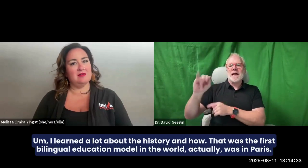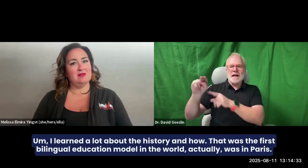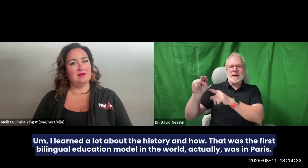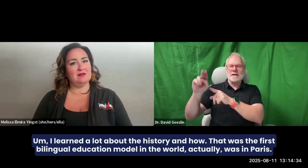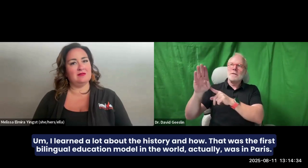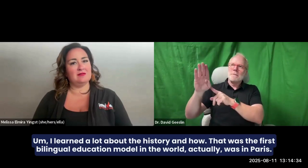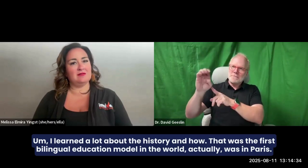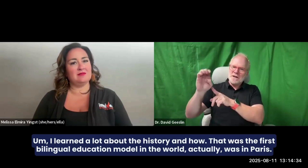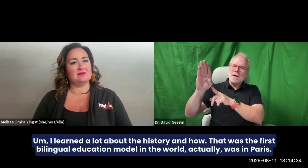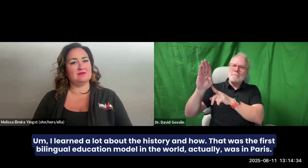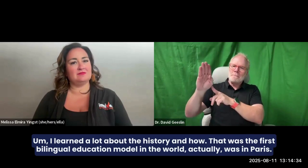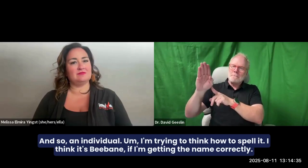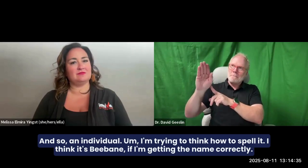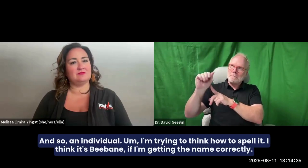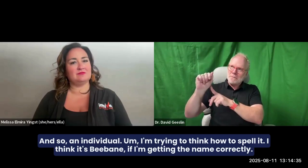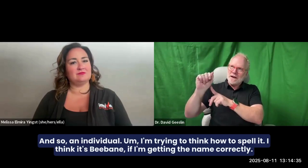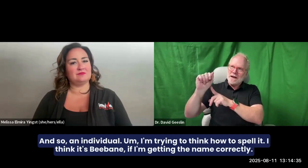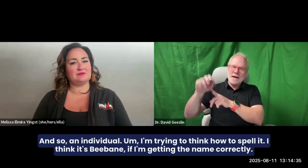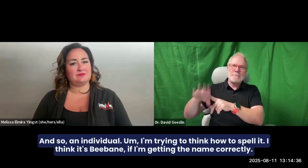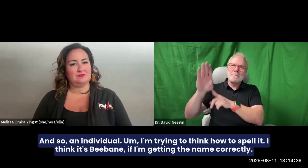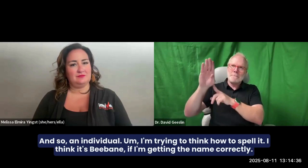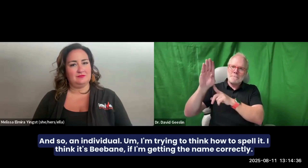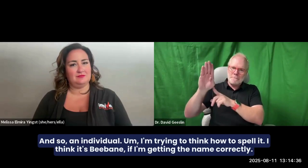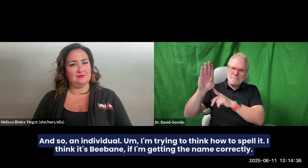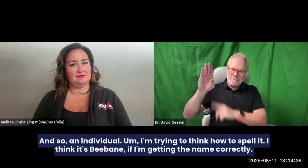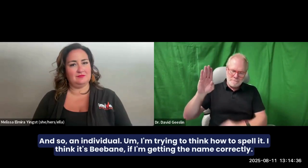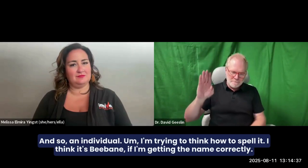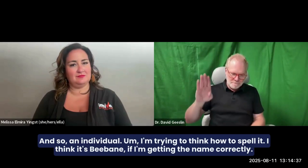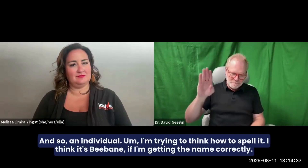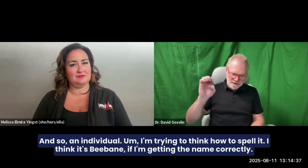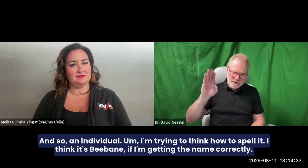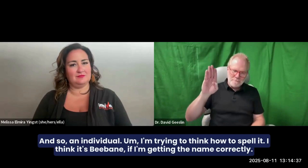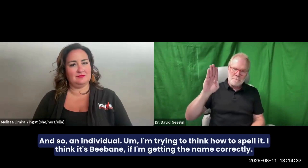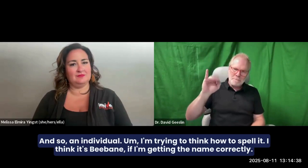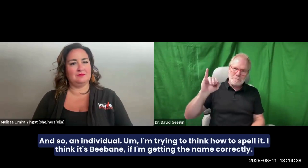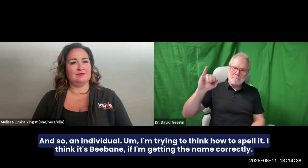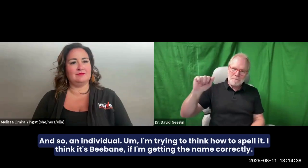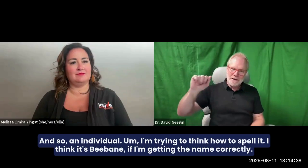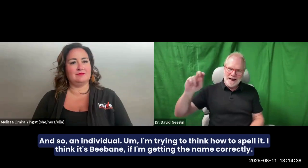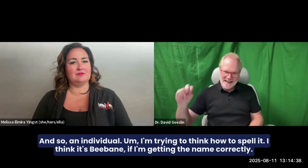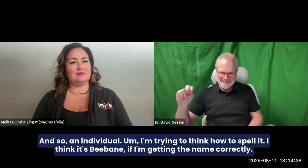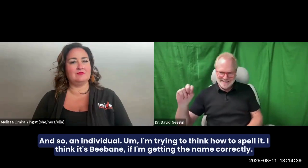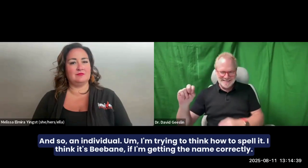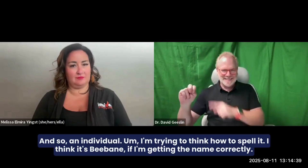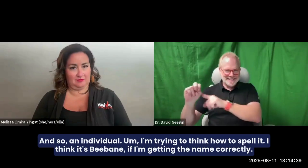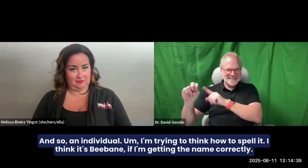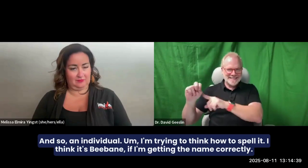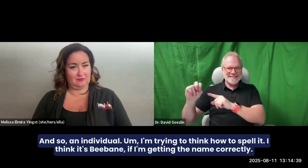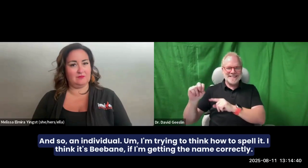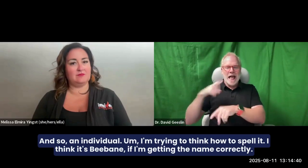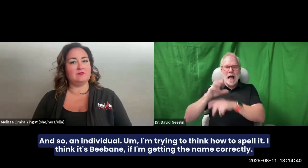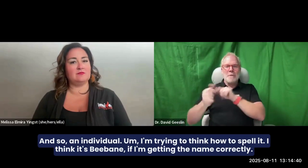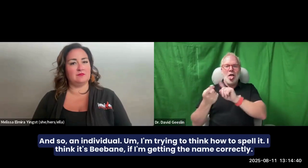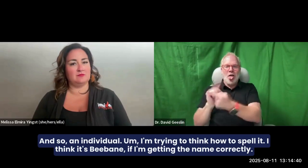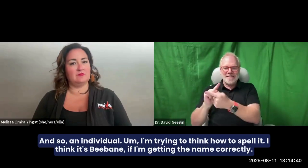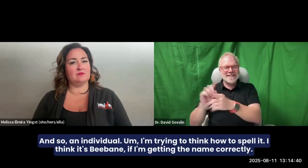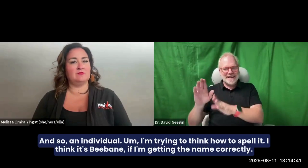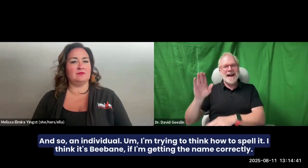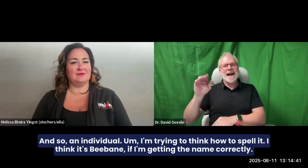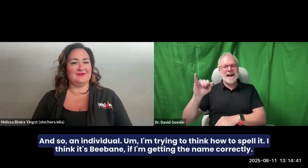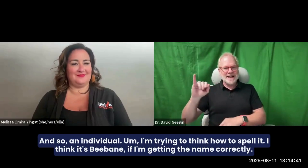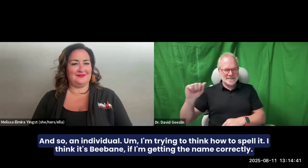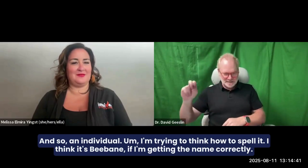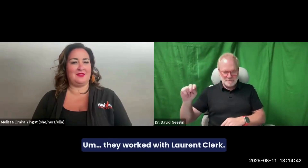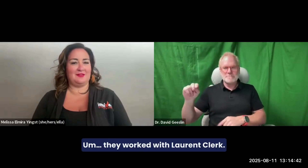was in Paris. And so an individual, I'm trying to think how to spell it. I think it's B. Bain, if I'm getting the